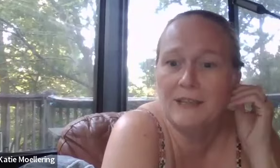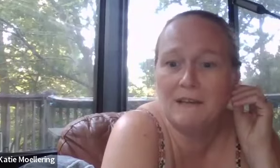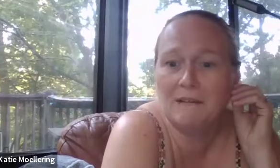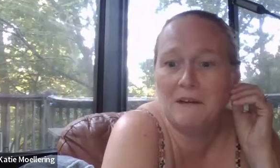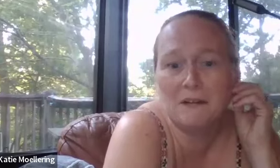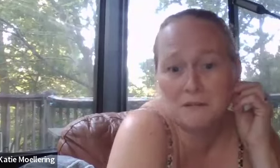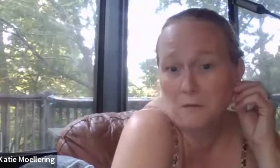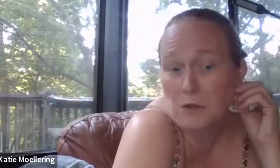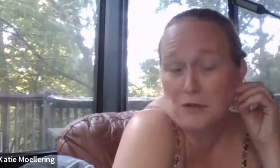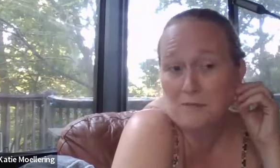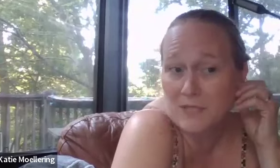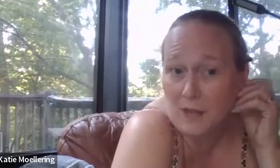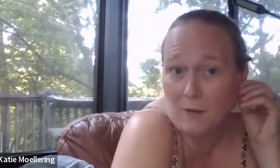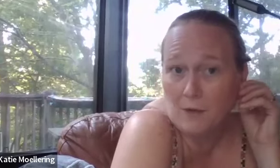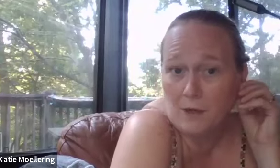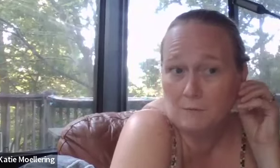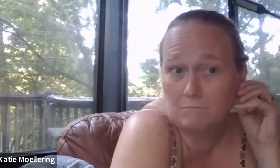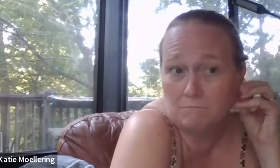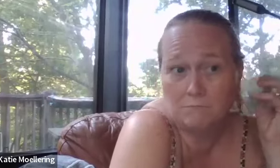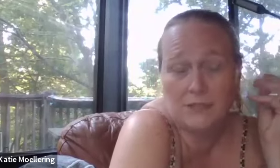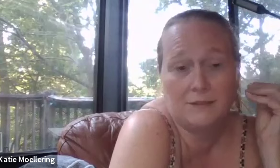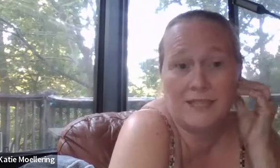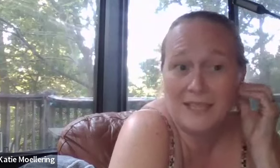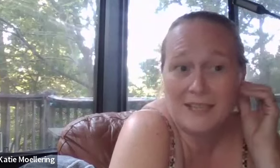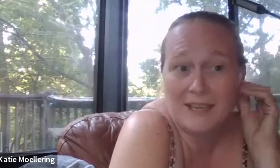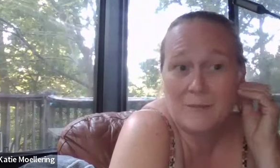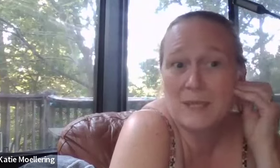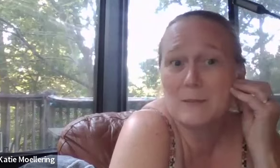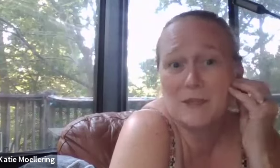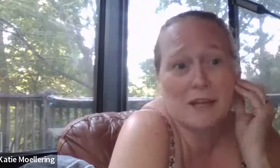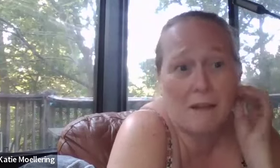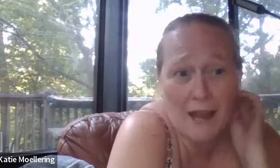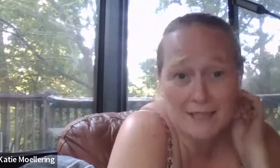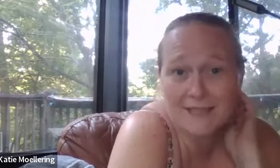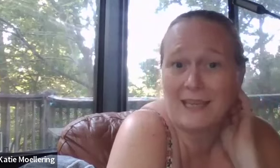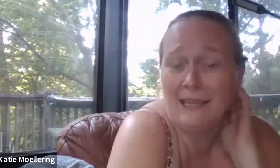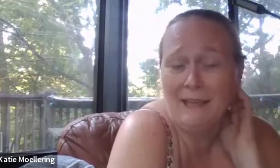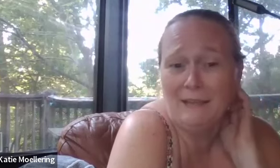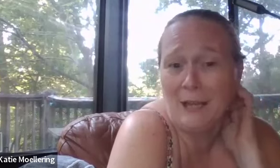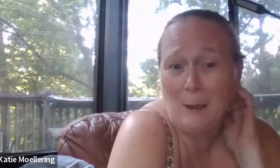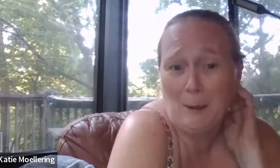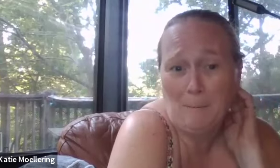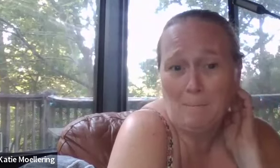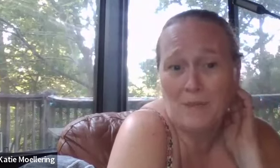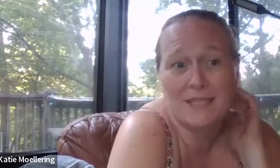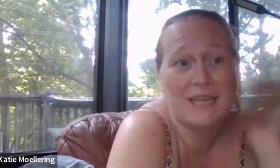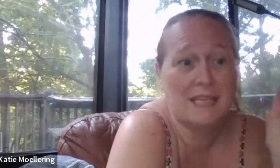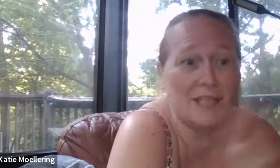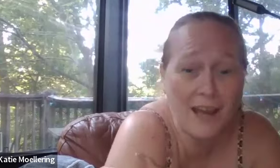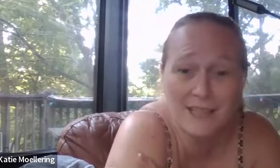and get an answer for you. So, yeah, but it's Yes. been a great class, and stay in